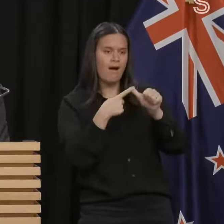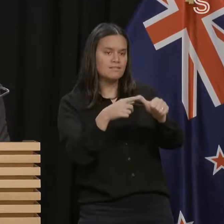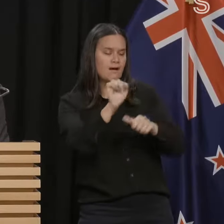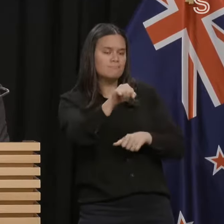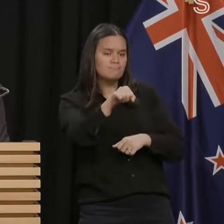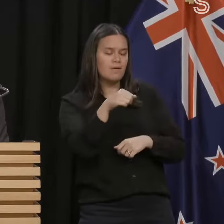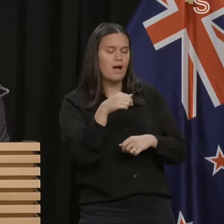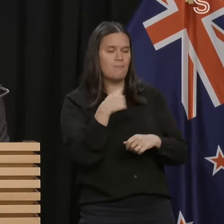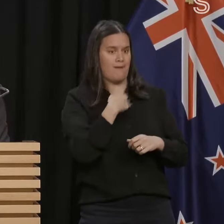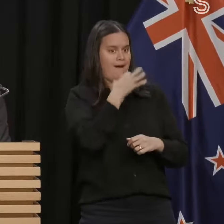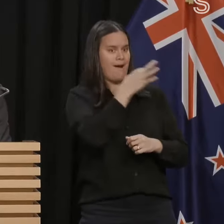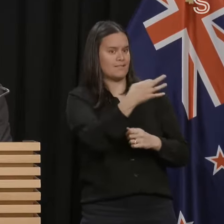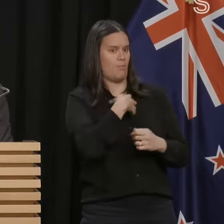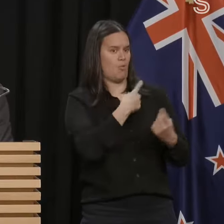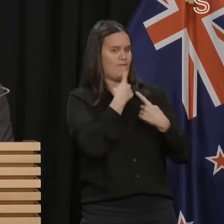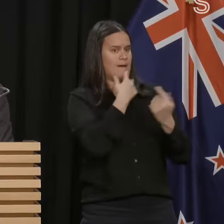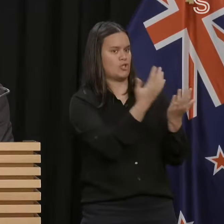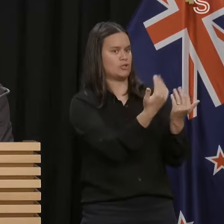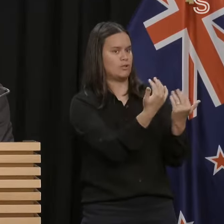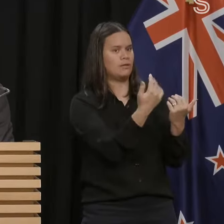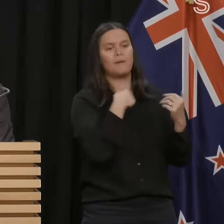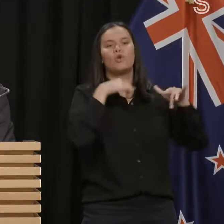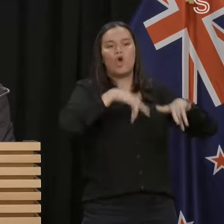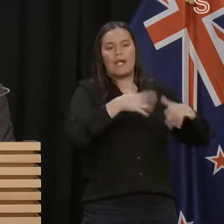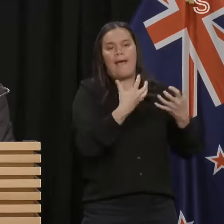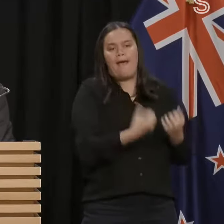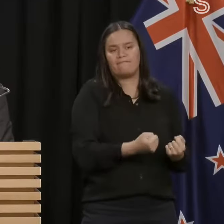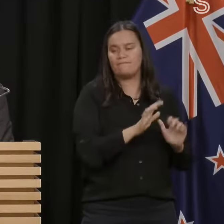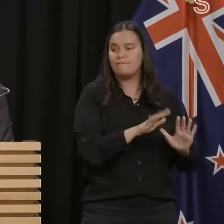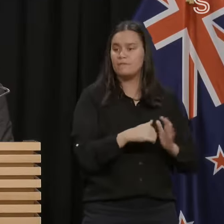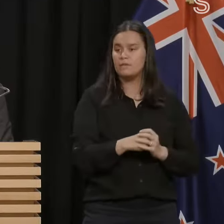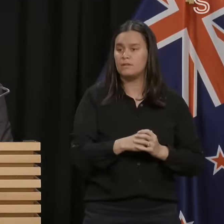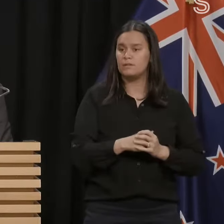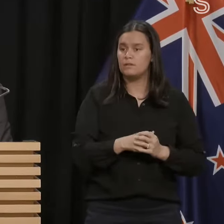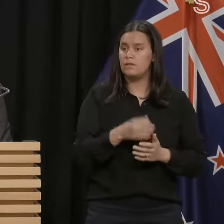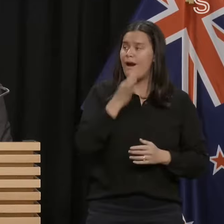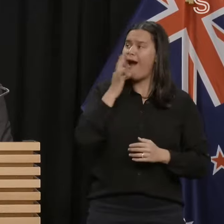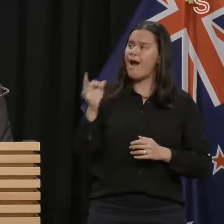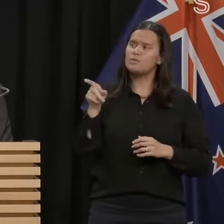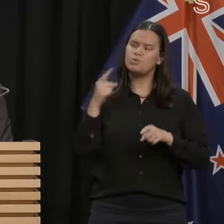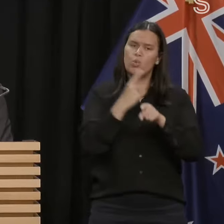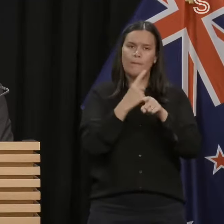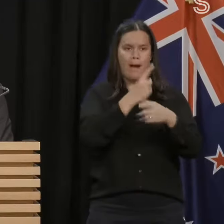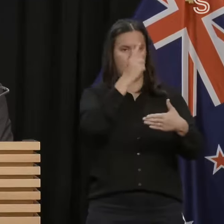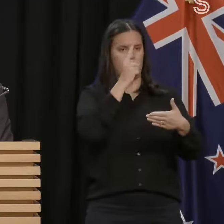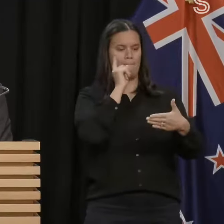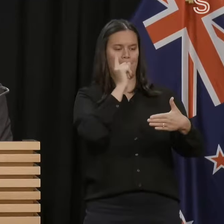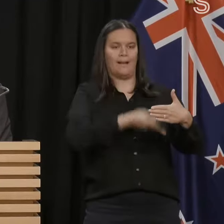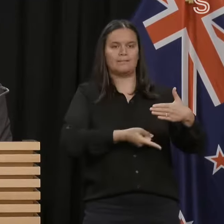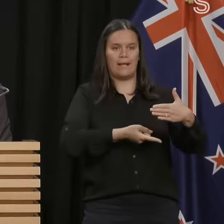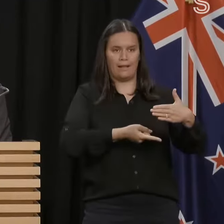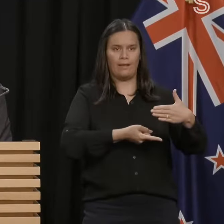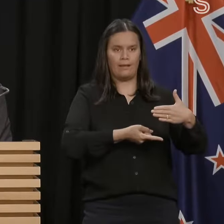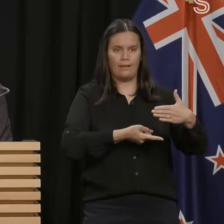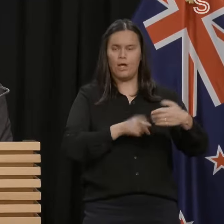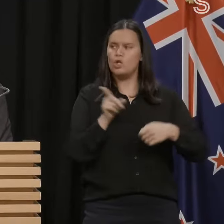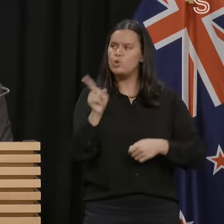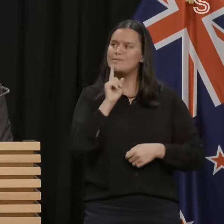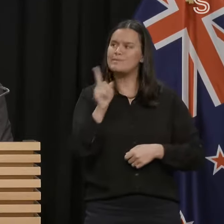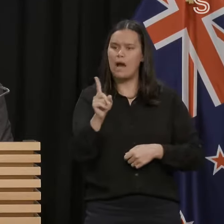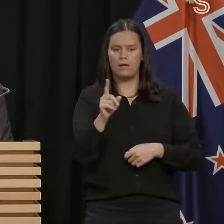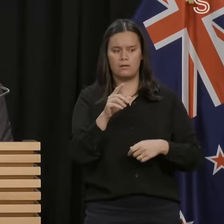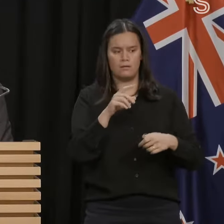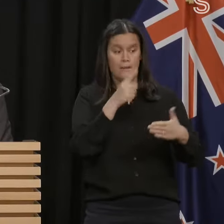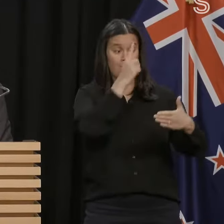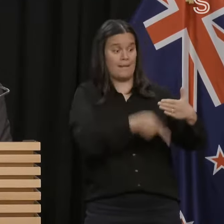further detail we can get on that, and I'll reserve my comment on that until I've got it. Penalties regime, can you clarify what you meant by you're not ruling it out? So is